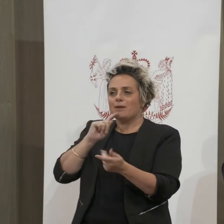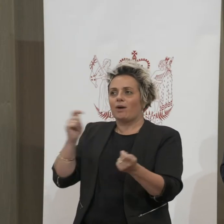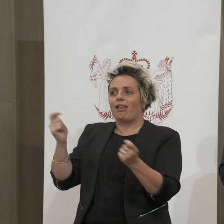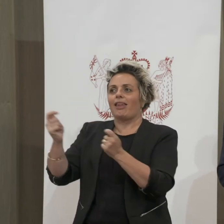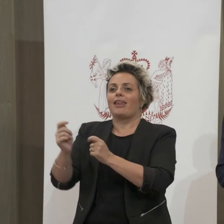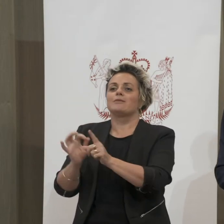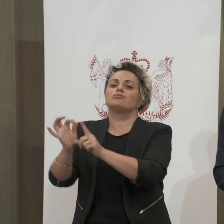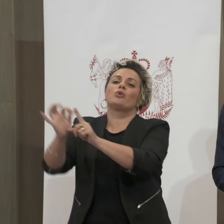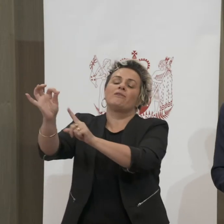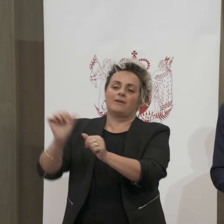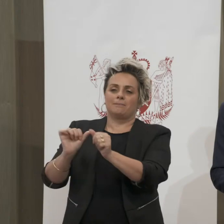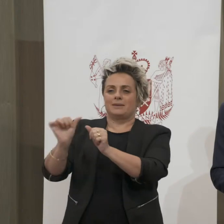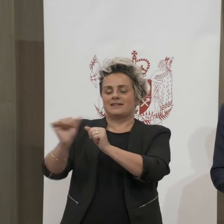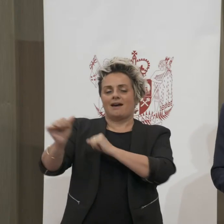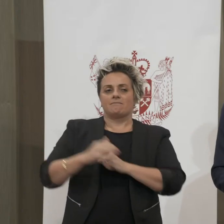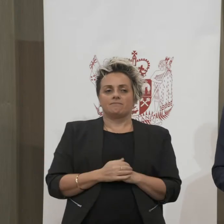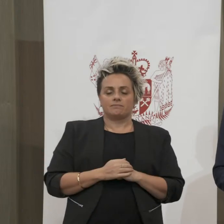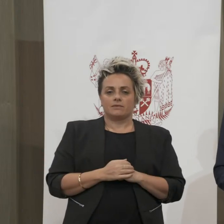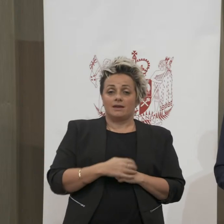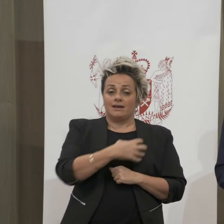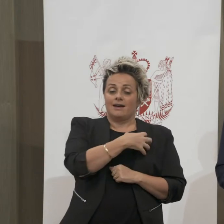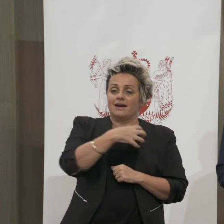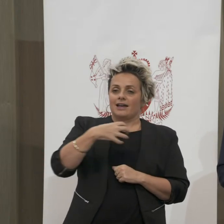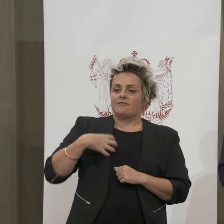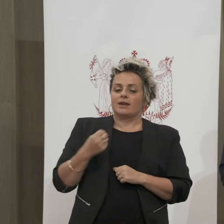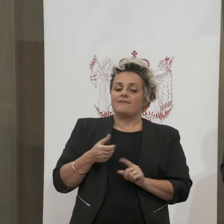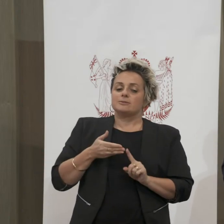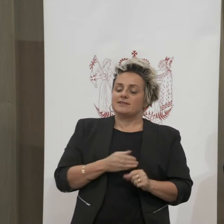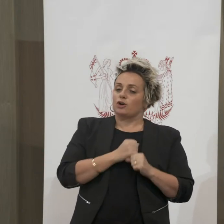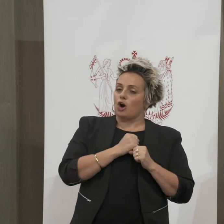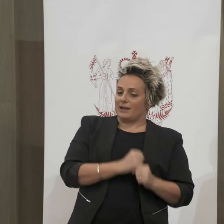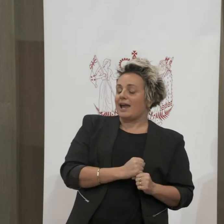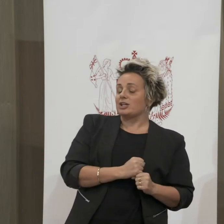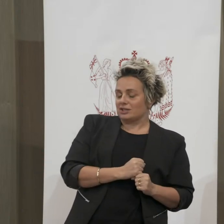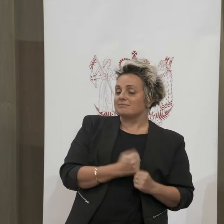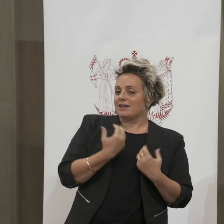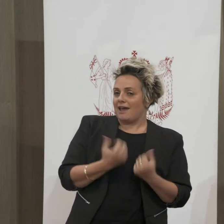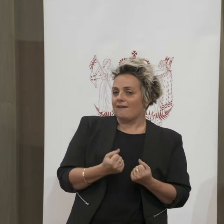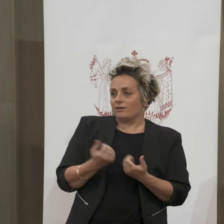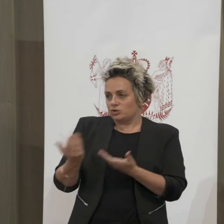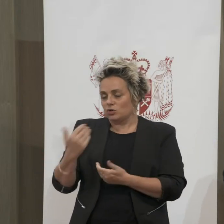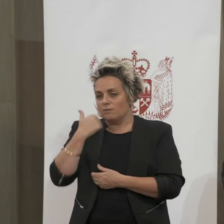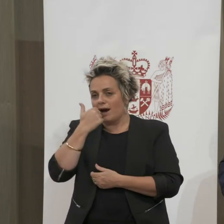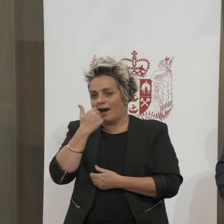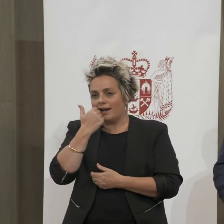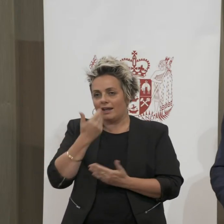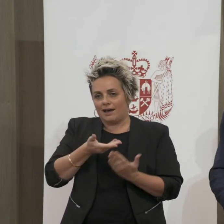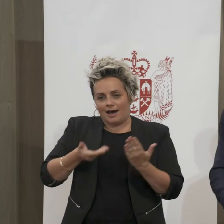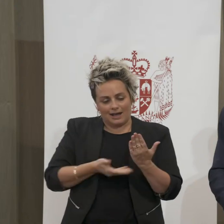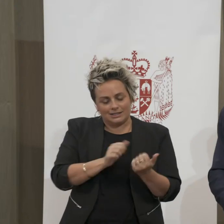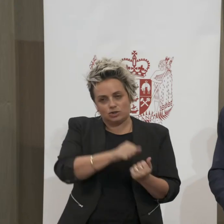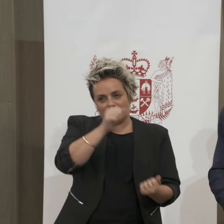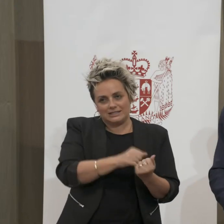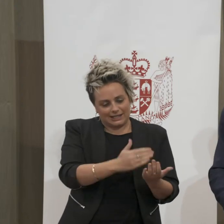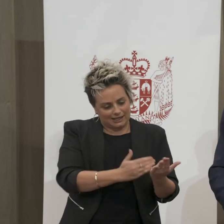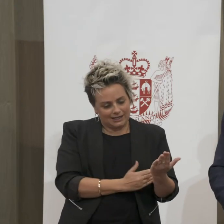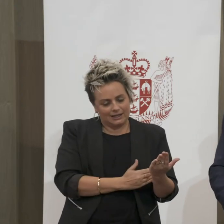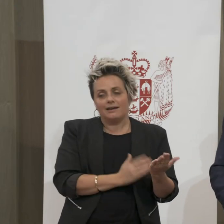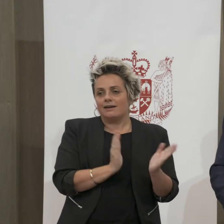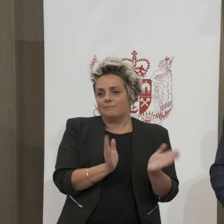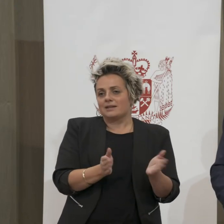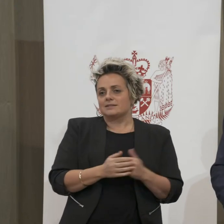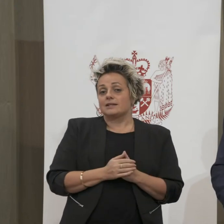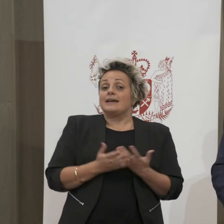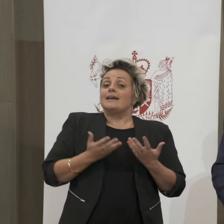better. The Crown has specific obligations to Māori under Te Tiriti o Waitangi.